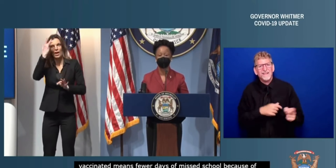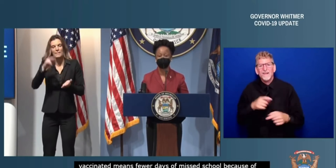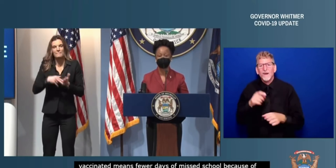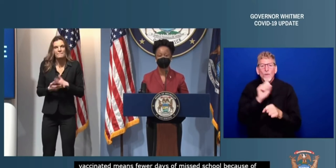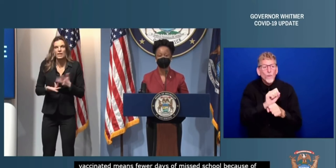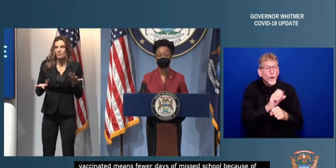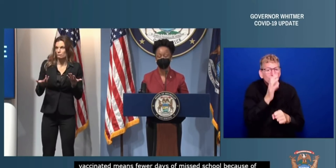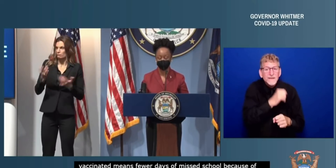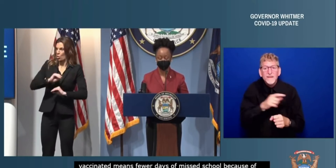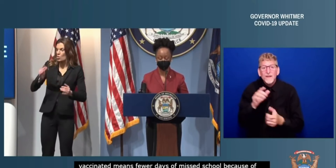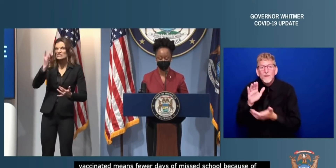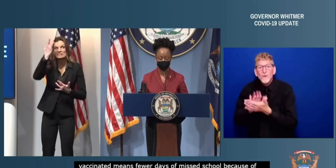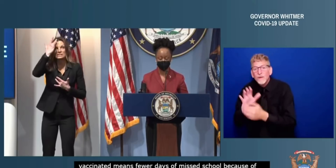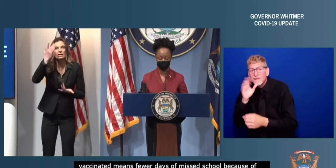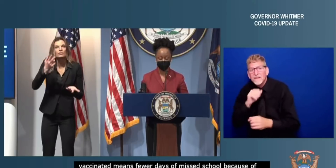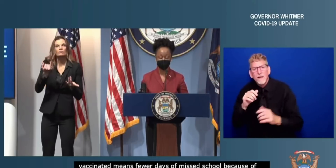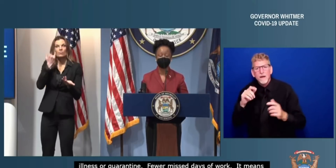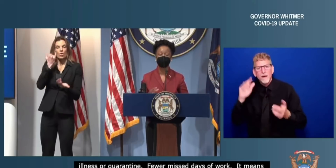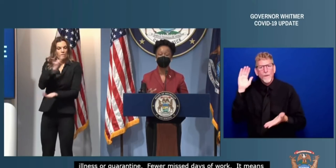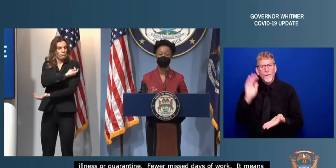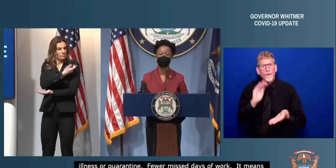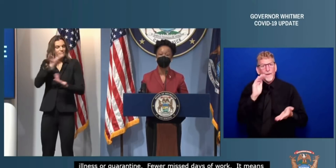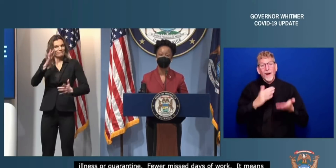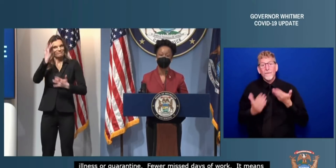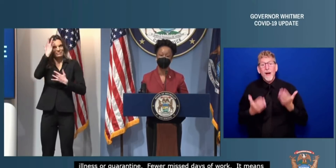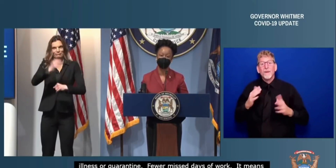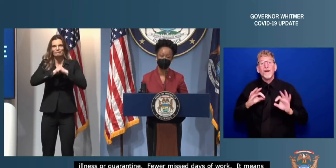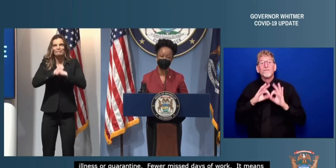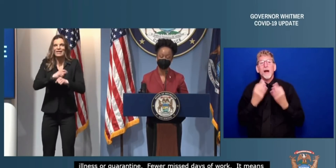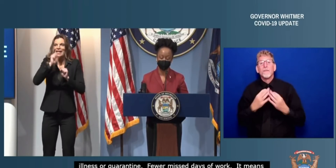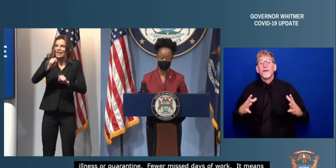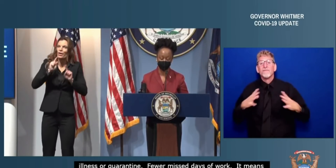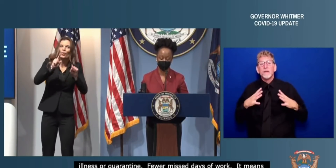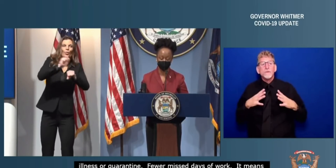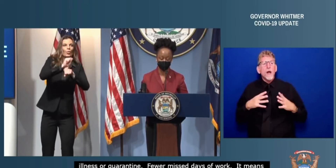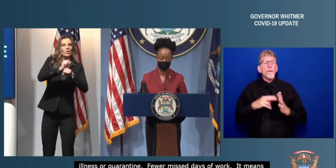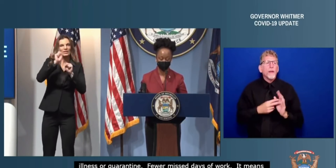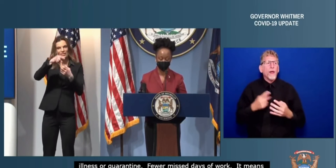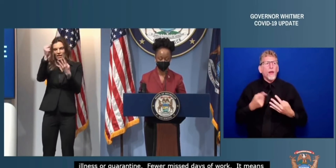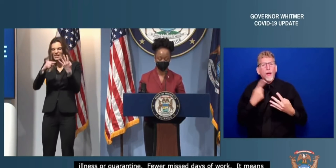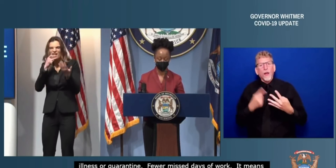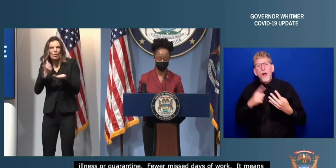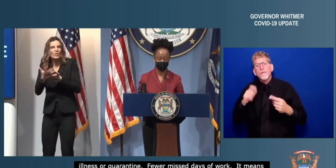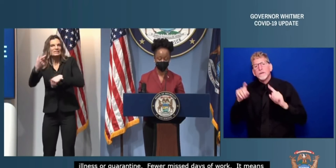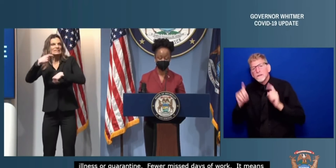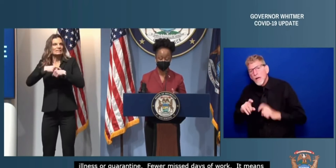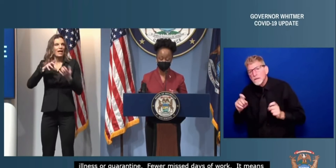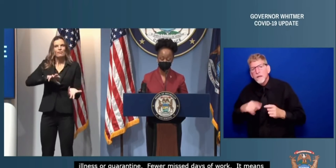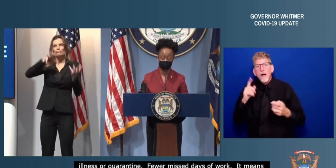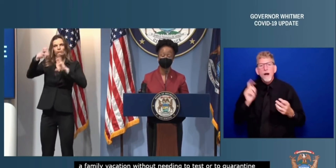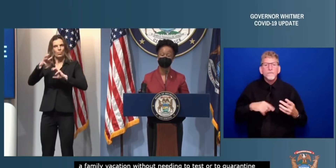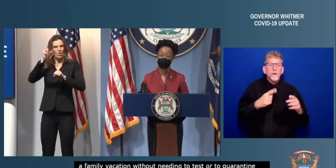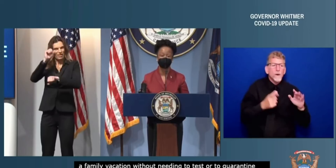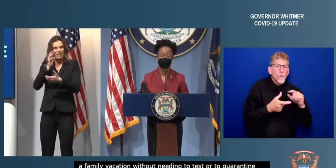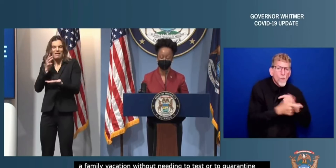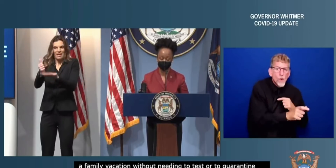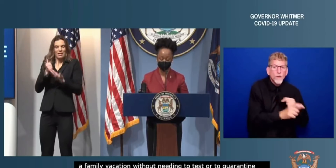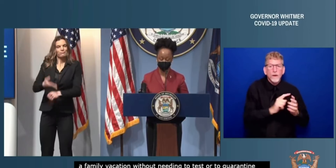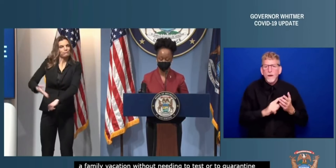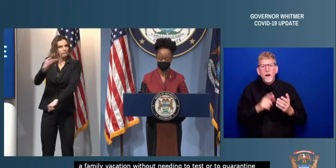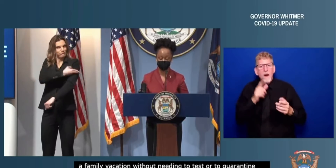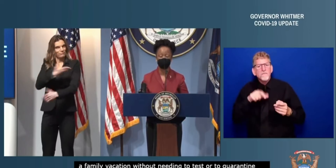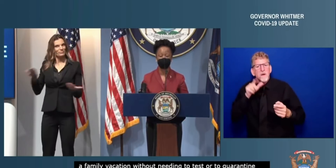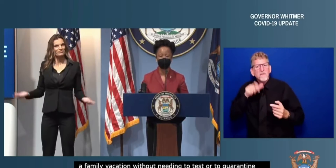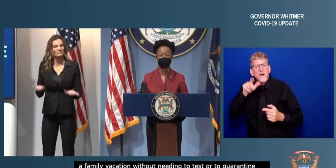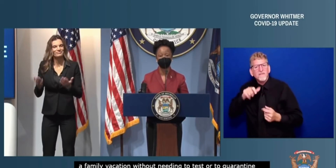needing to test or to quarantine. And it means going to more of the events that we all love. And today we are excited to announce